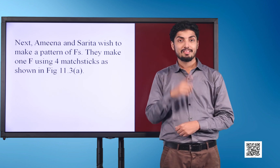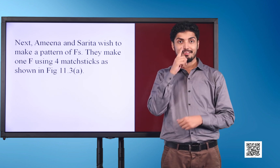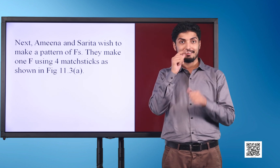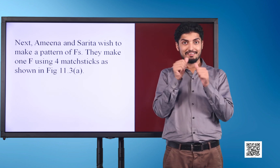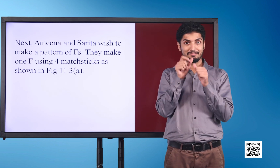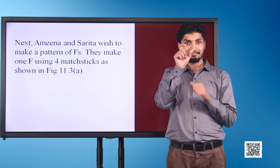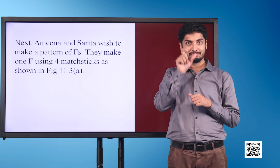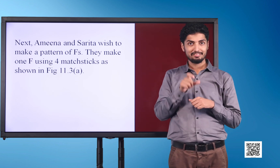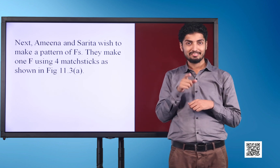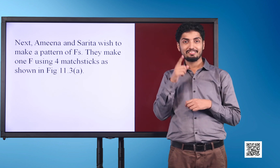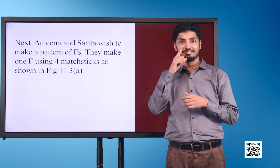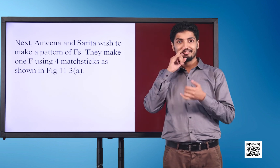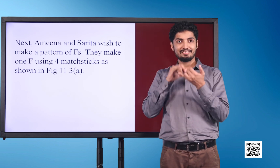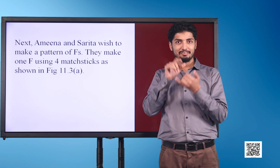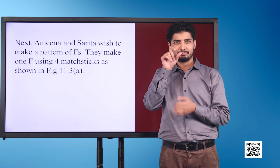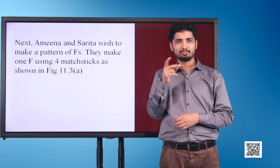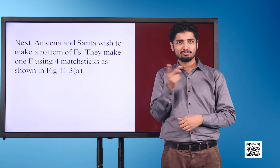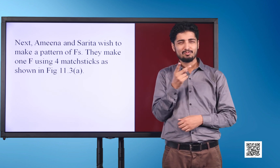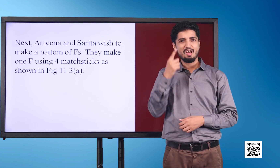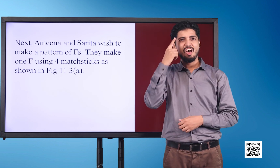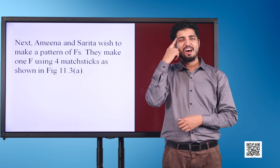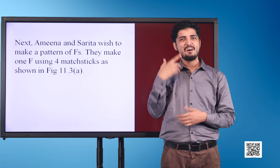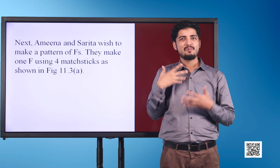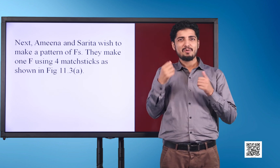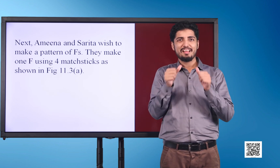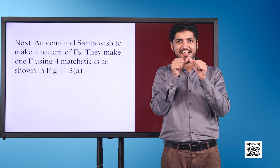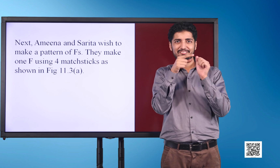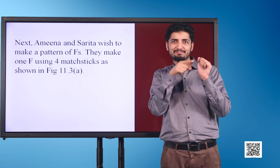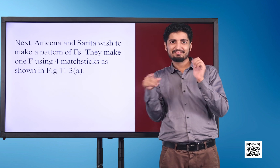Amina and Sarita wish to make a pattern of f's.